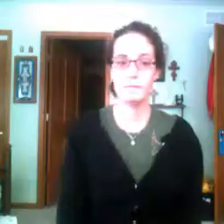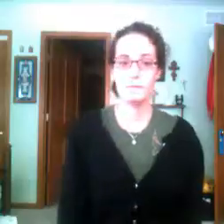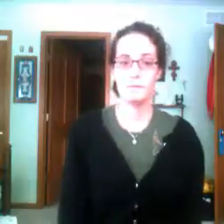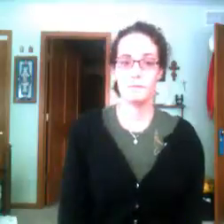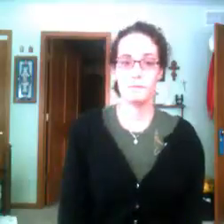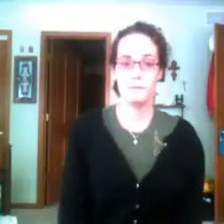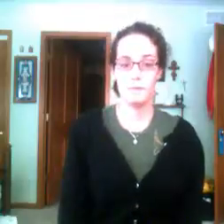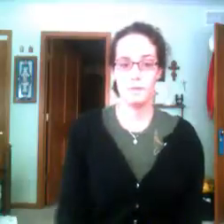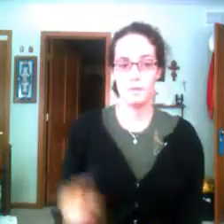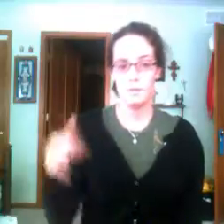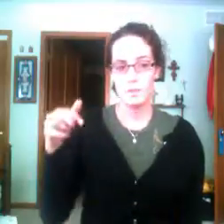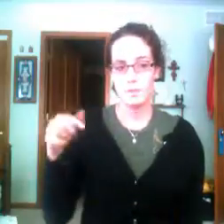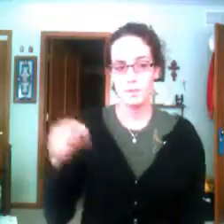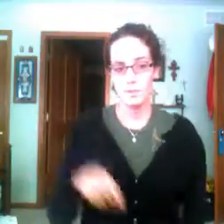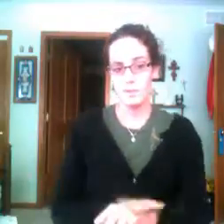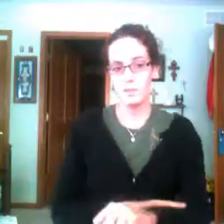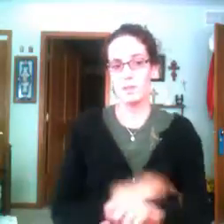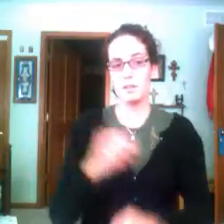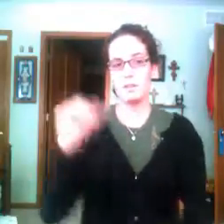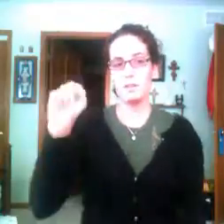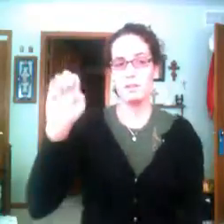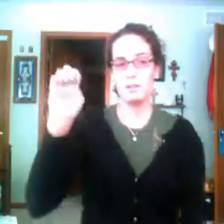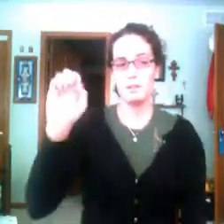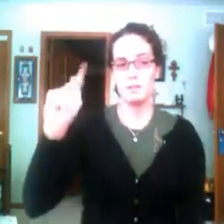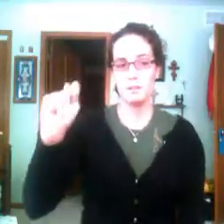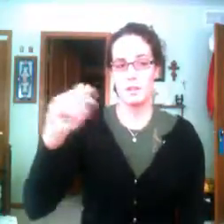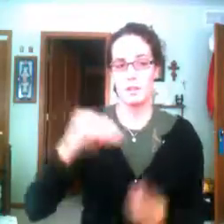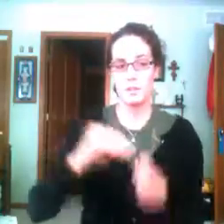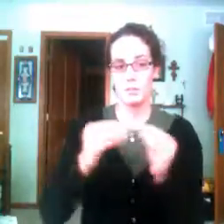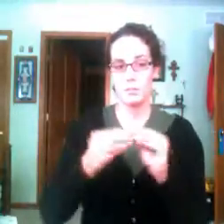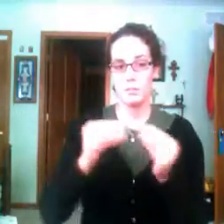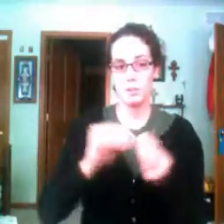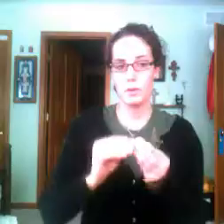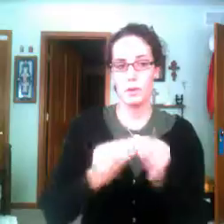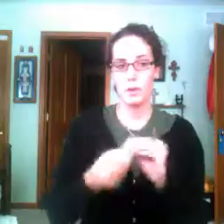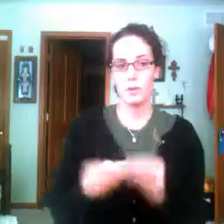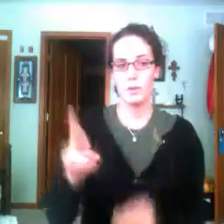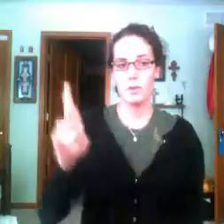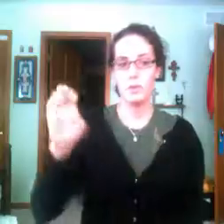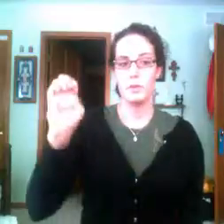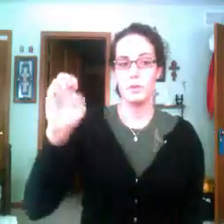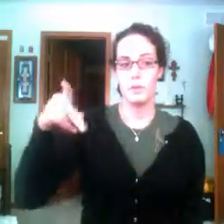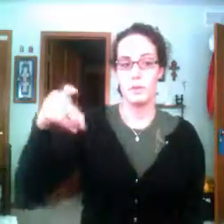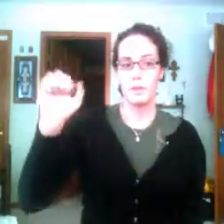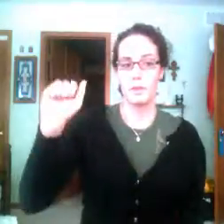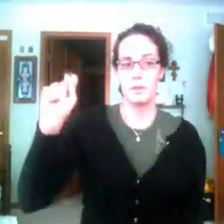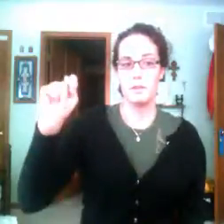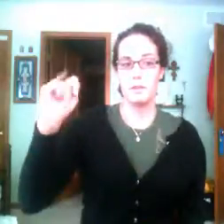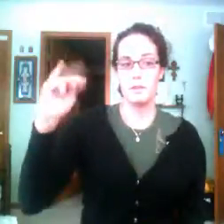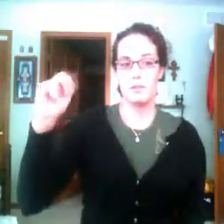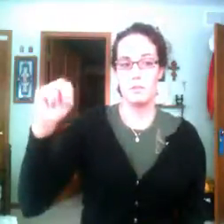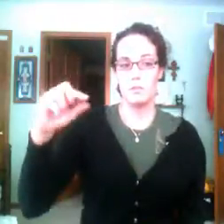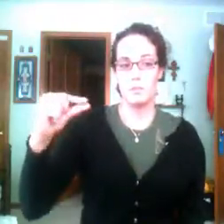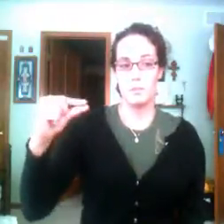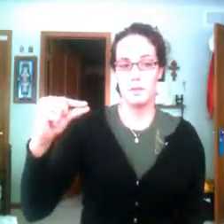As long as it's a set number of repeating digits along the way, that's actually a rational number.